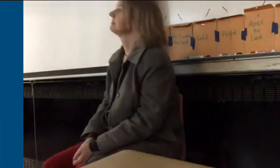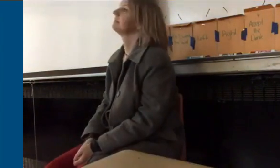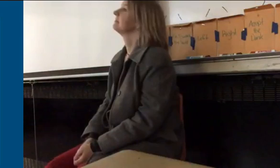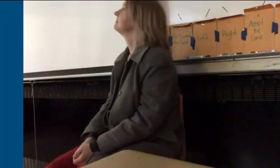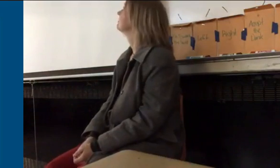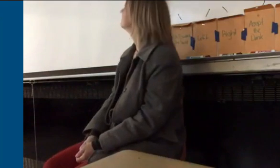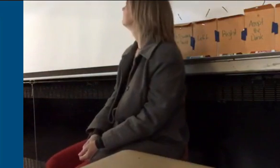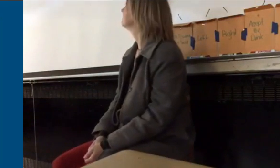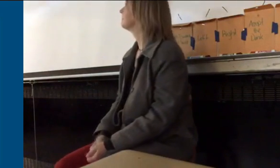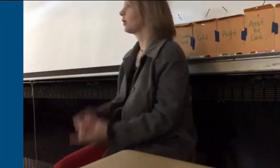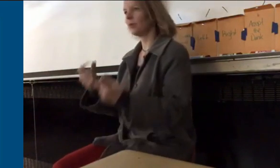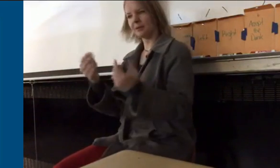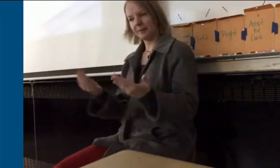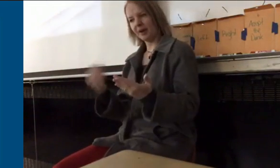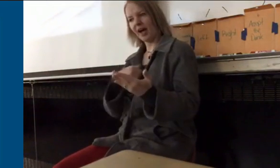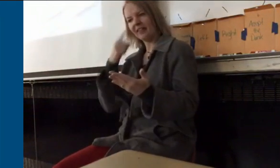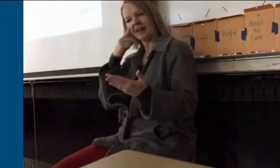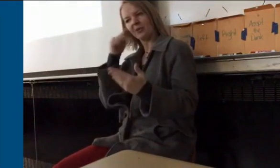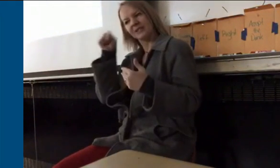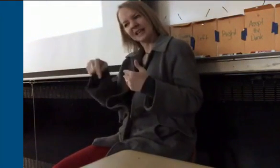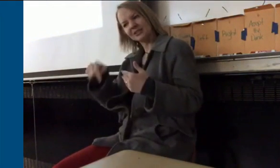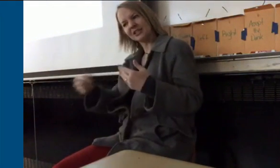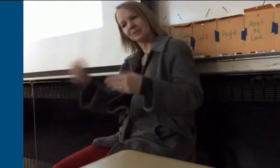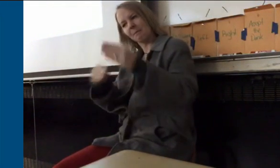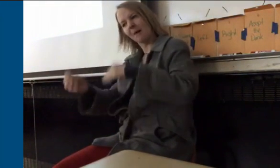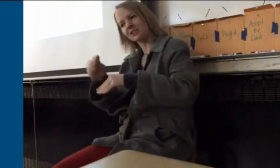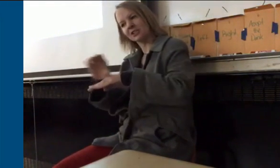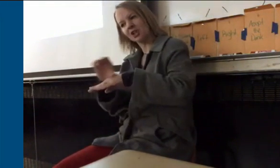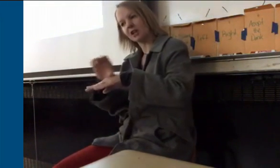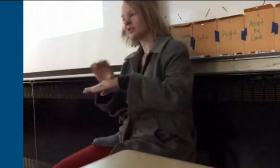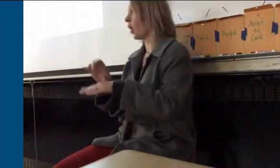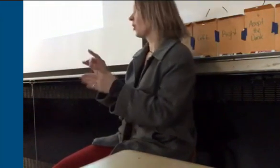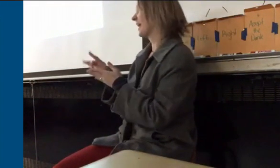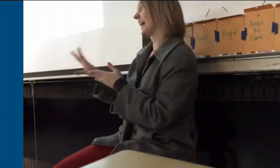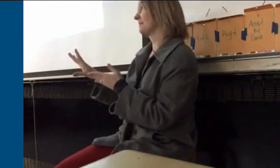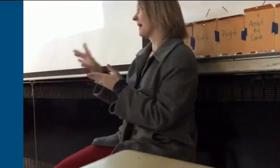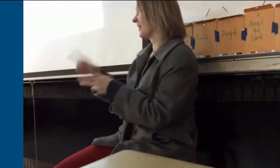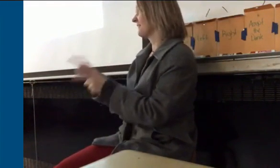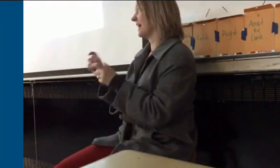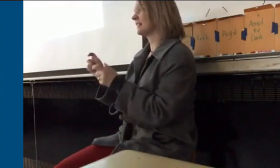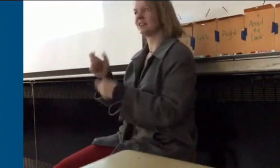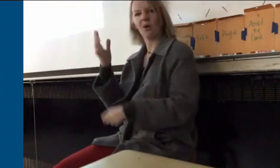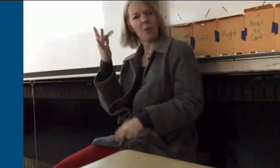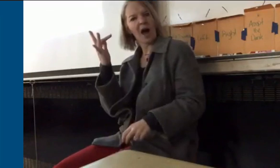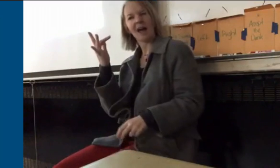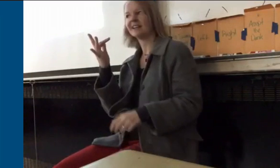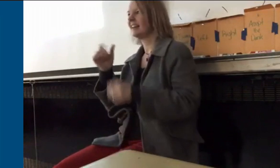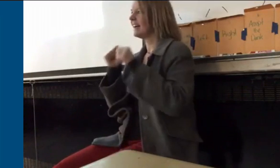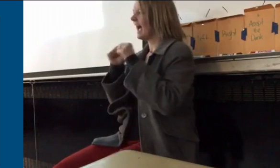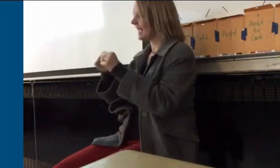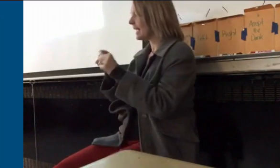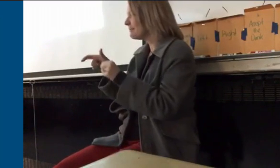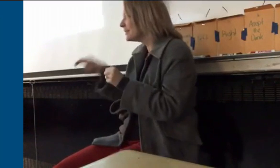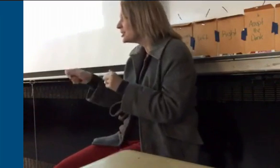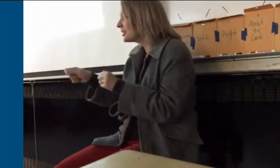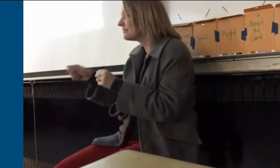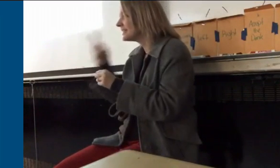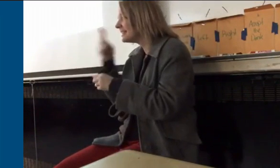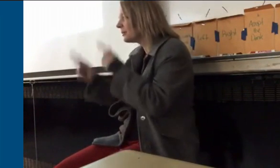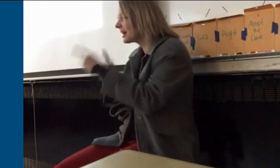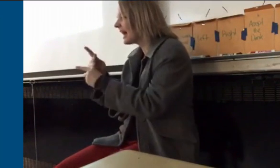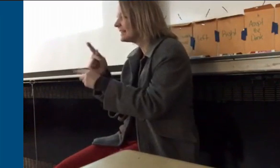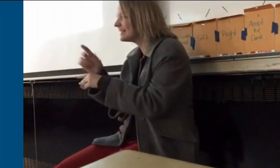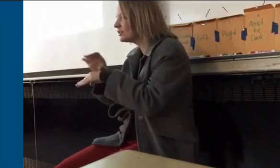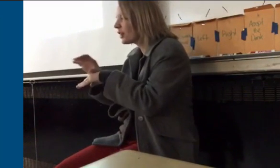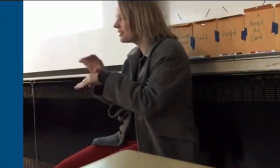What are you doing up here? I thought you were downstairs boxing chocolate. Oh, they kicked me out of there fast. Why? I kept pinching them to see what kind they were.